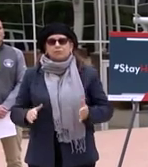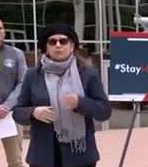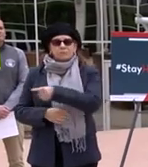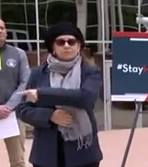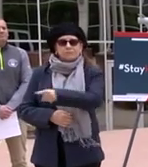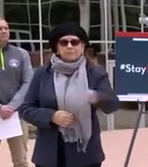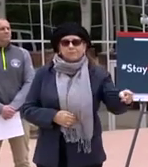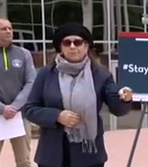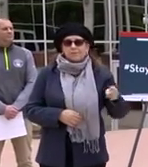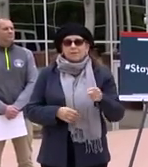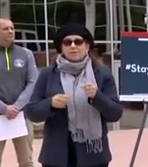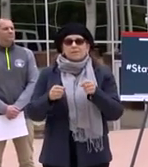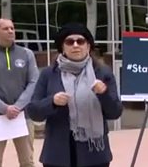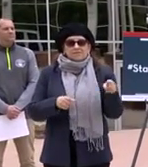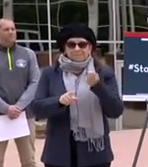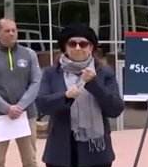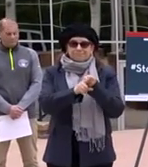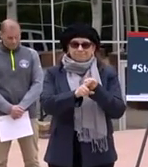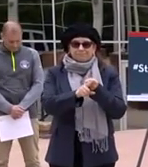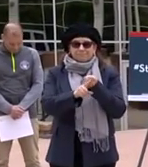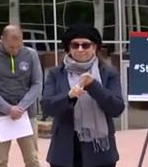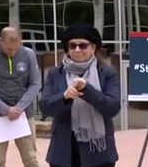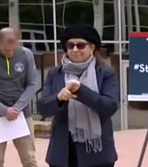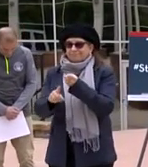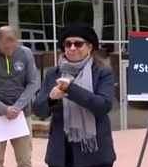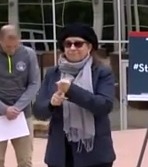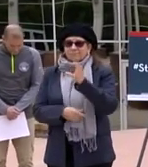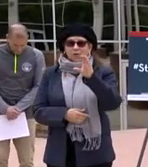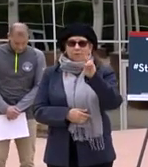And as the Mayor stated, we're going to provide an update this evening